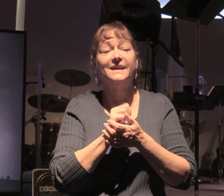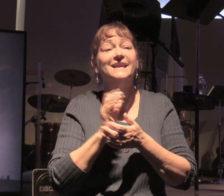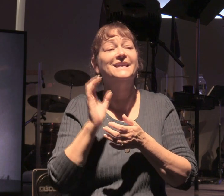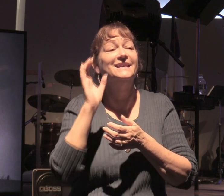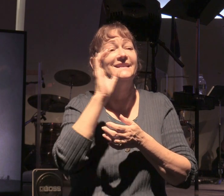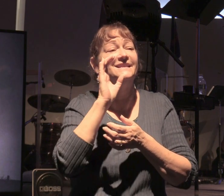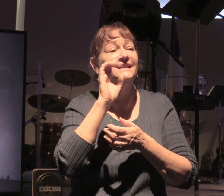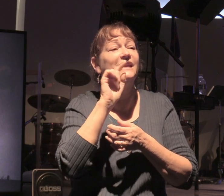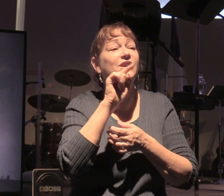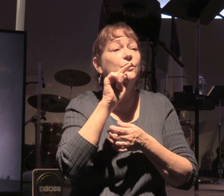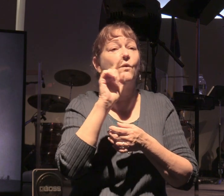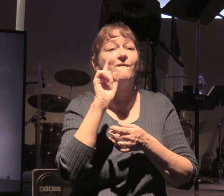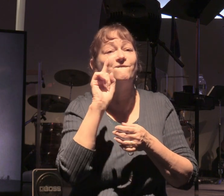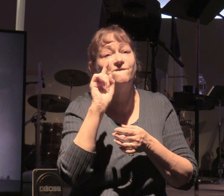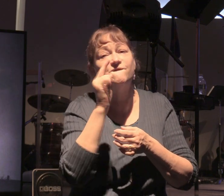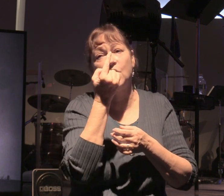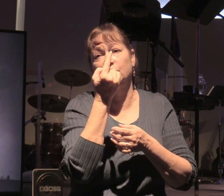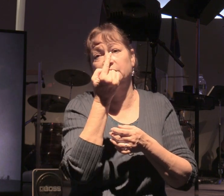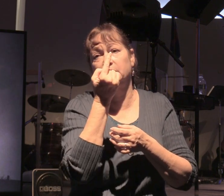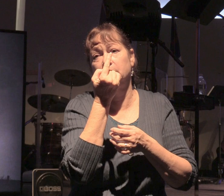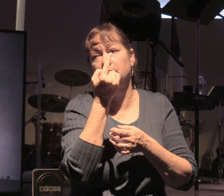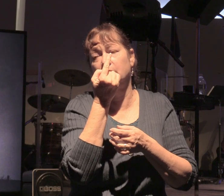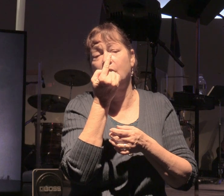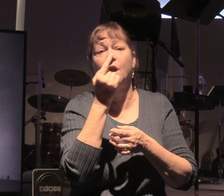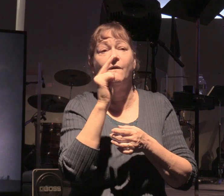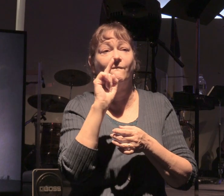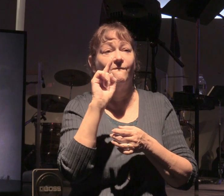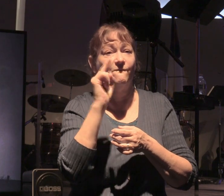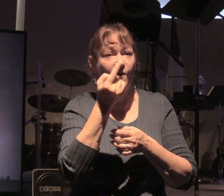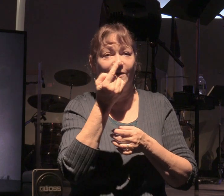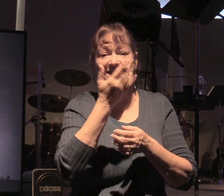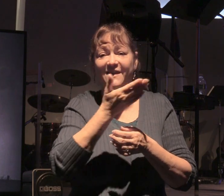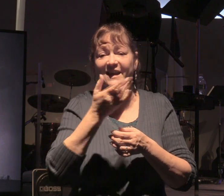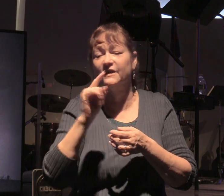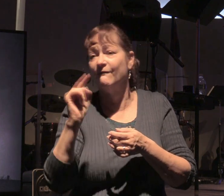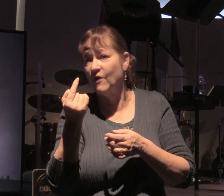Seek ye first. First things first.